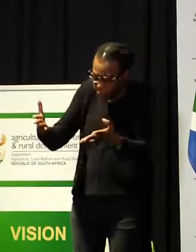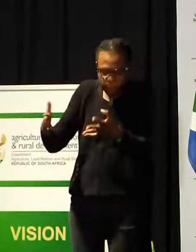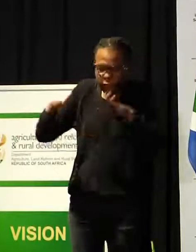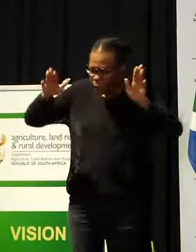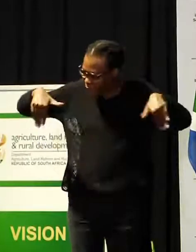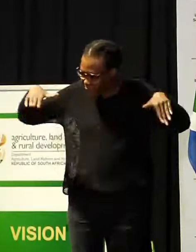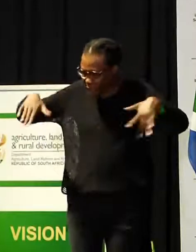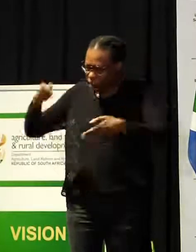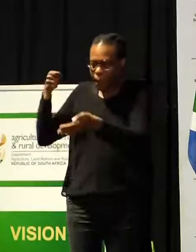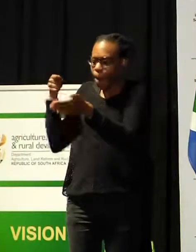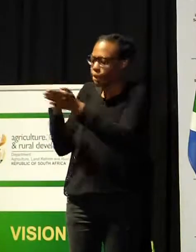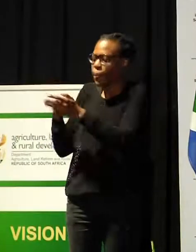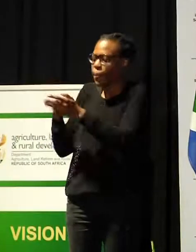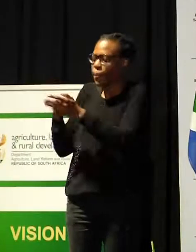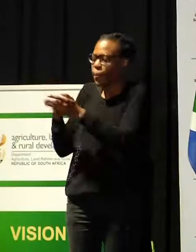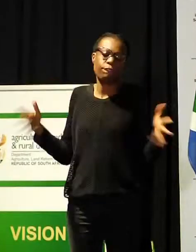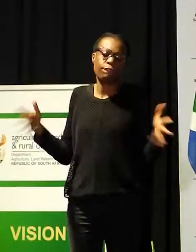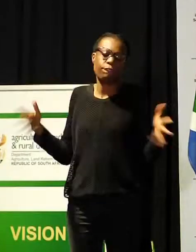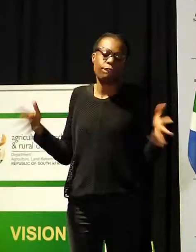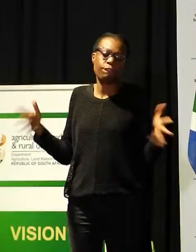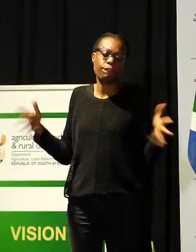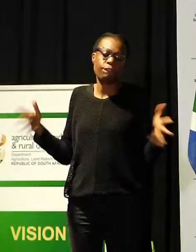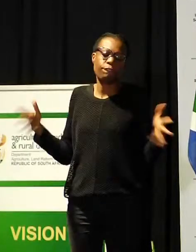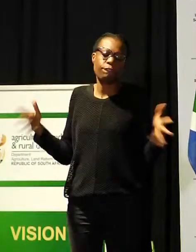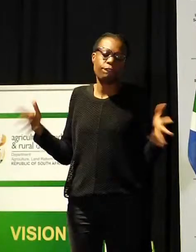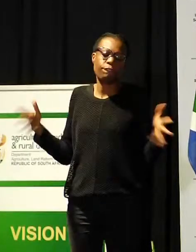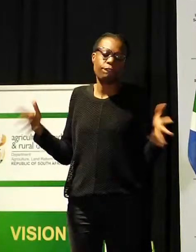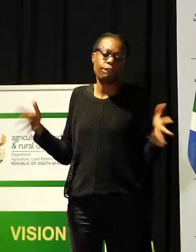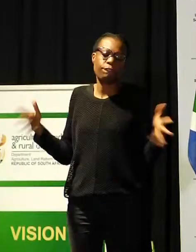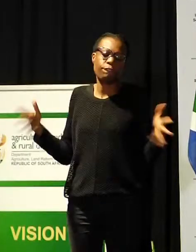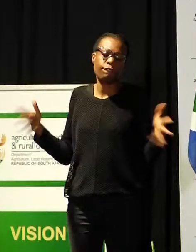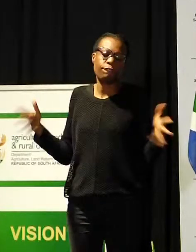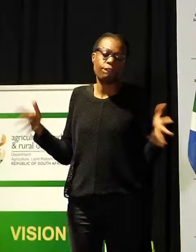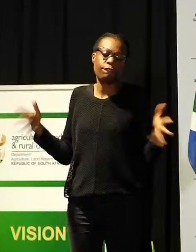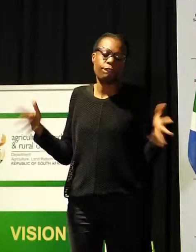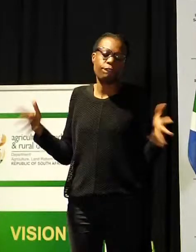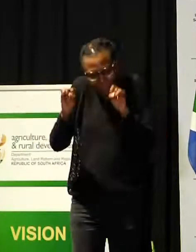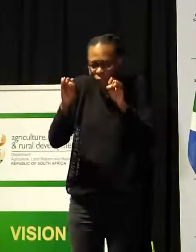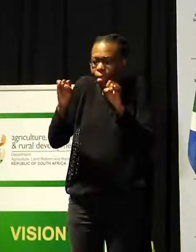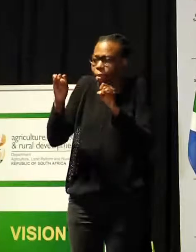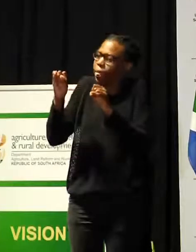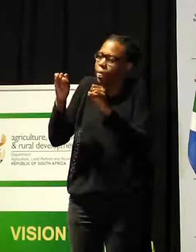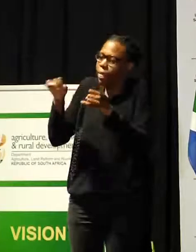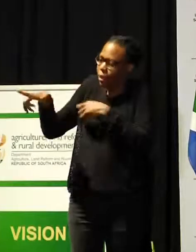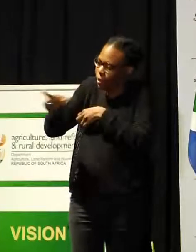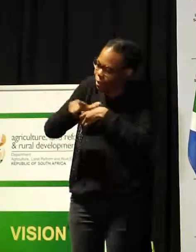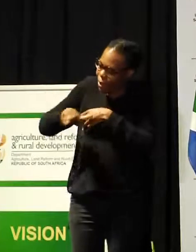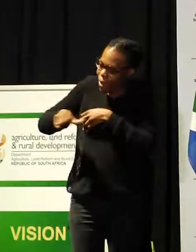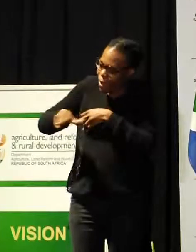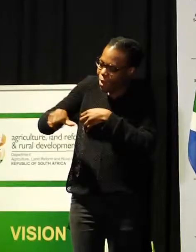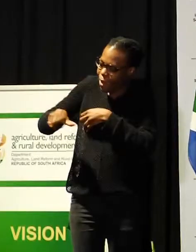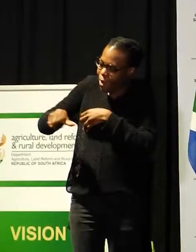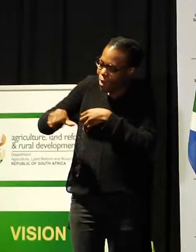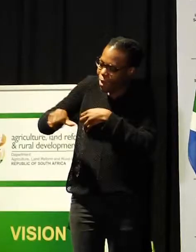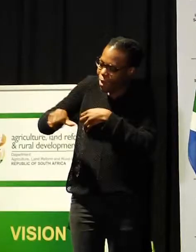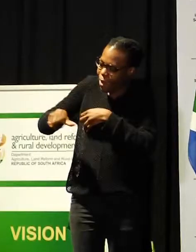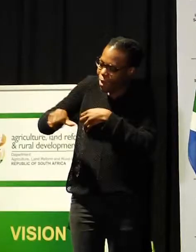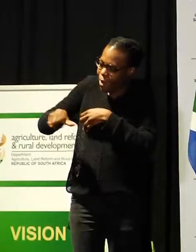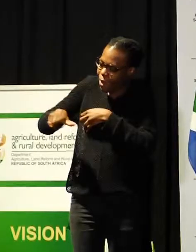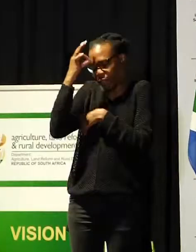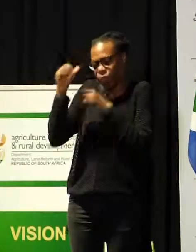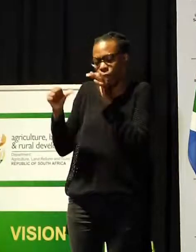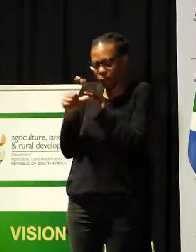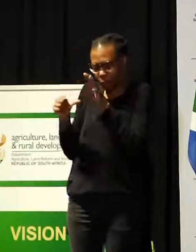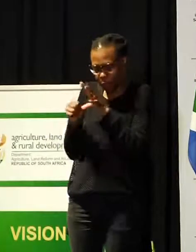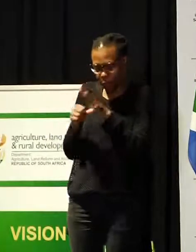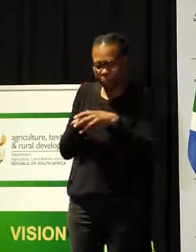considered because they paid for that land, although today is regarded as state land. The state must